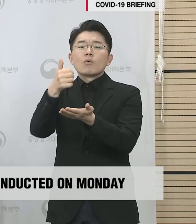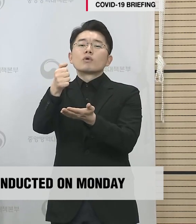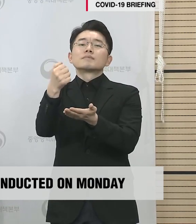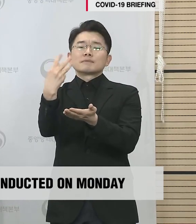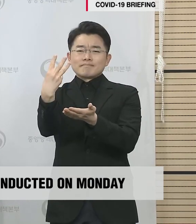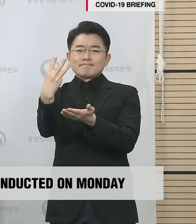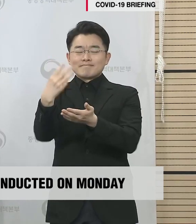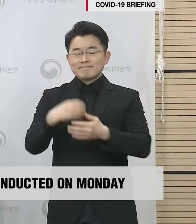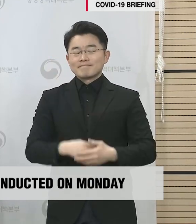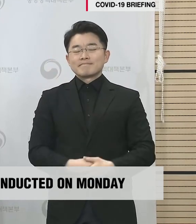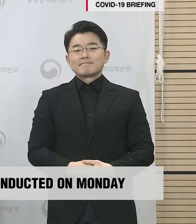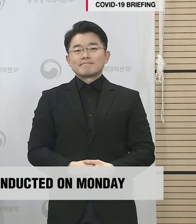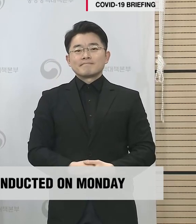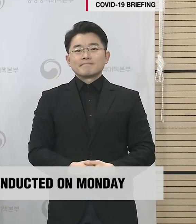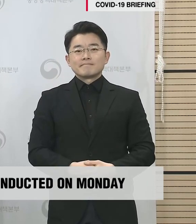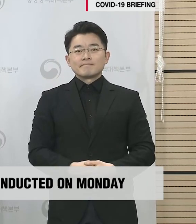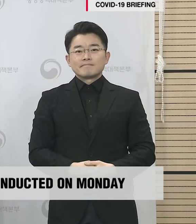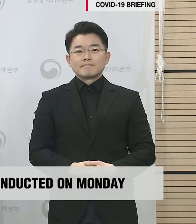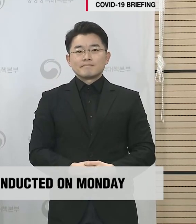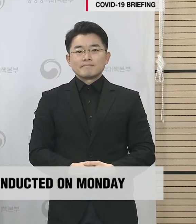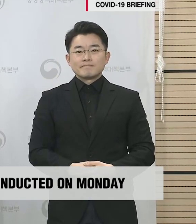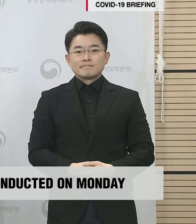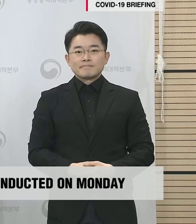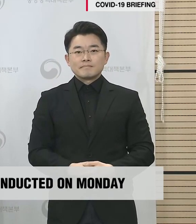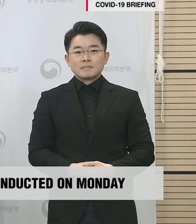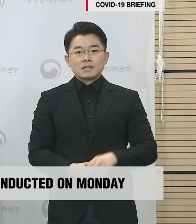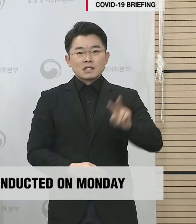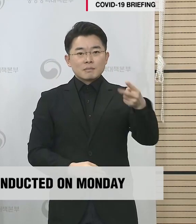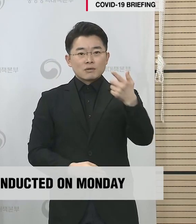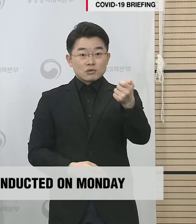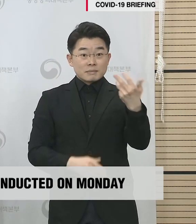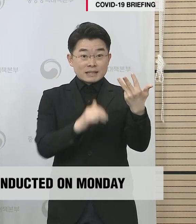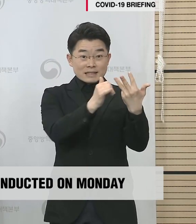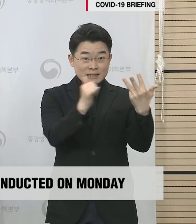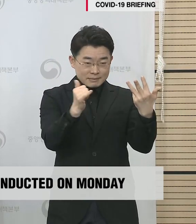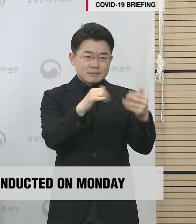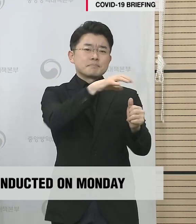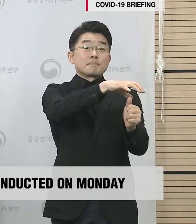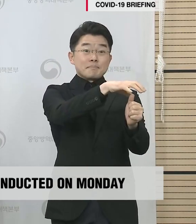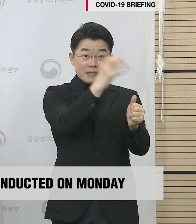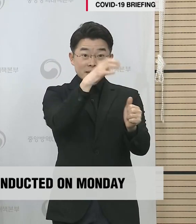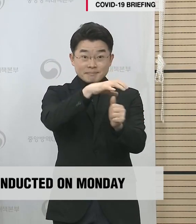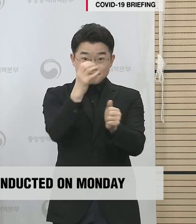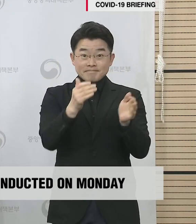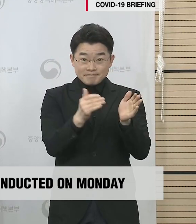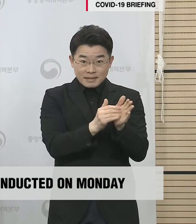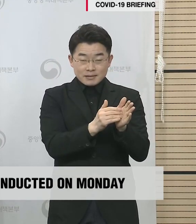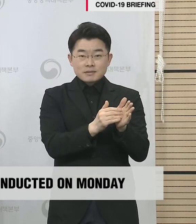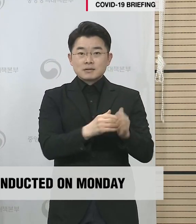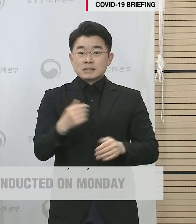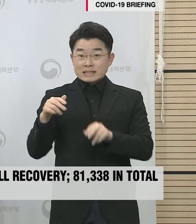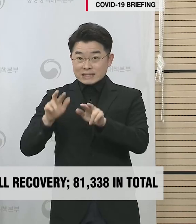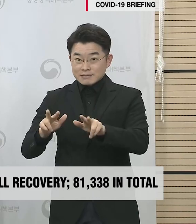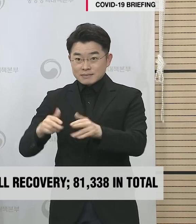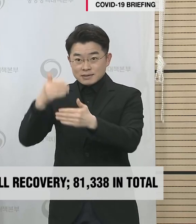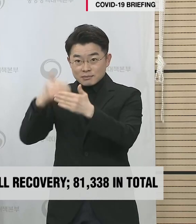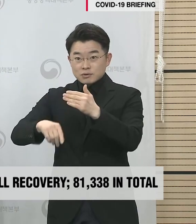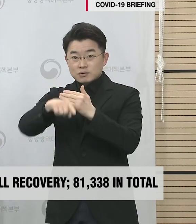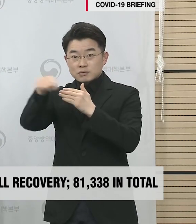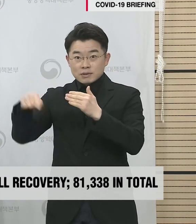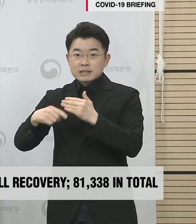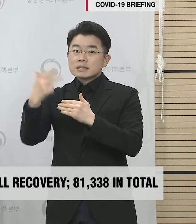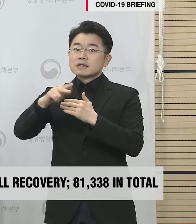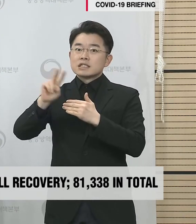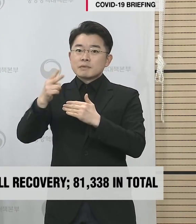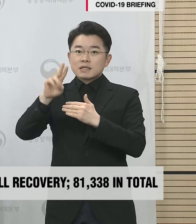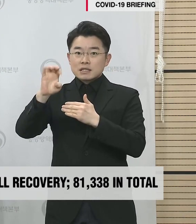14,775 tests, identifying 53 confirmed cases. We have 268 more people making recovery